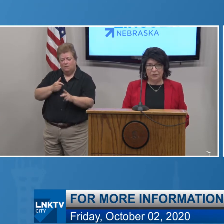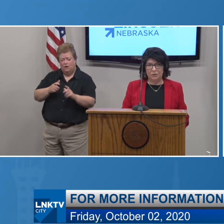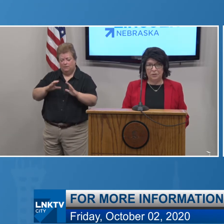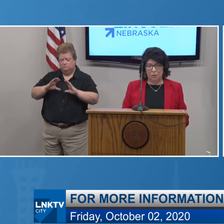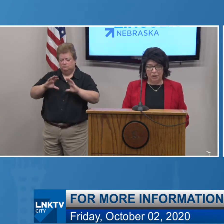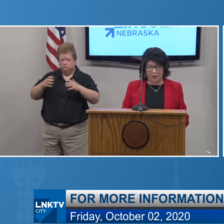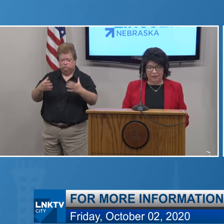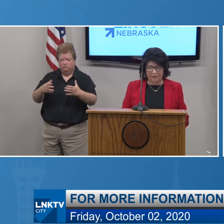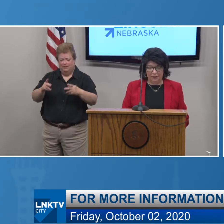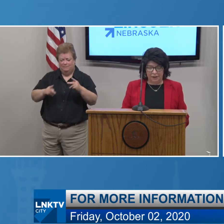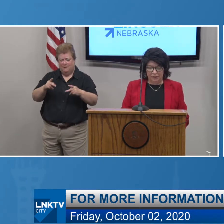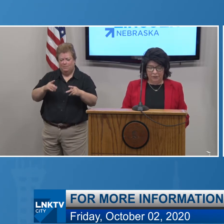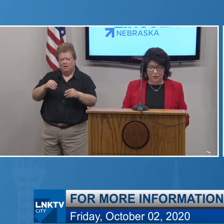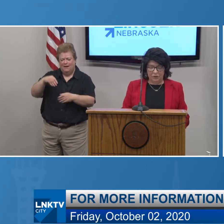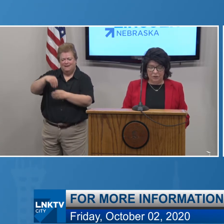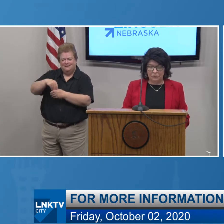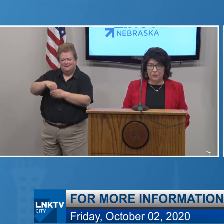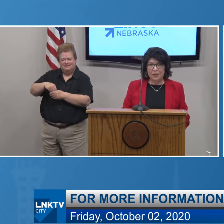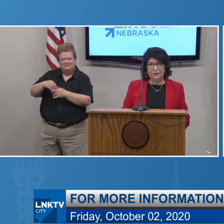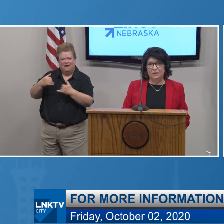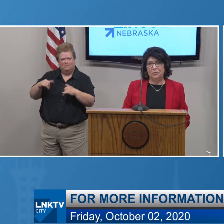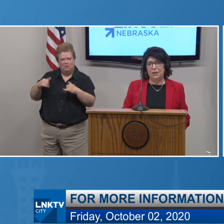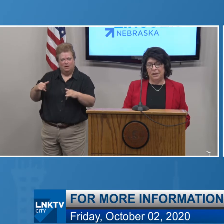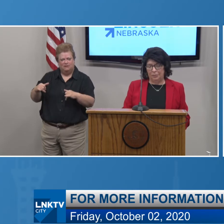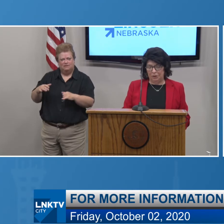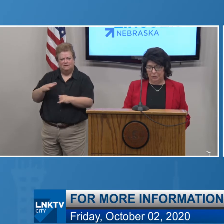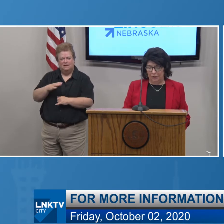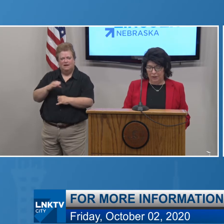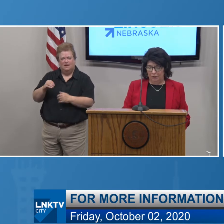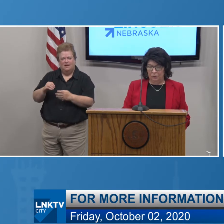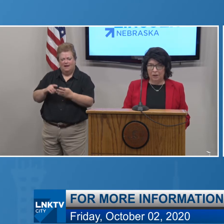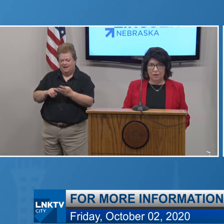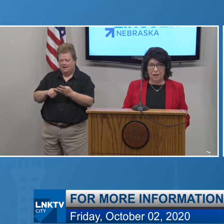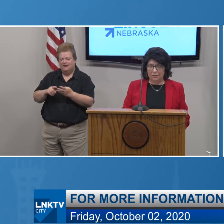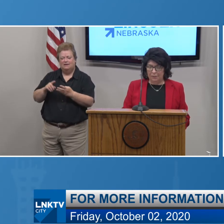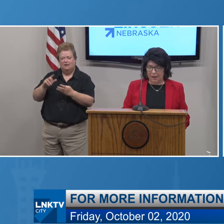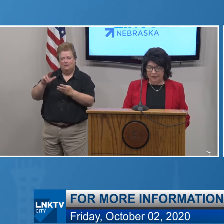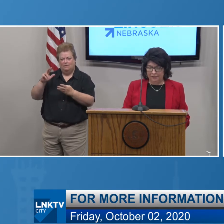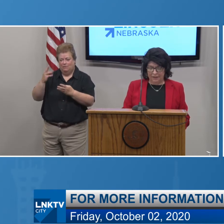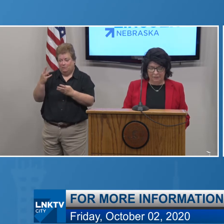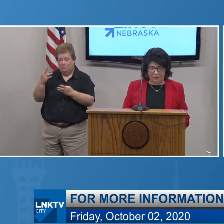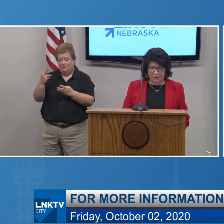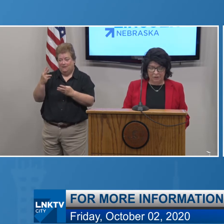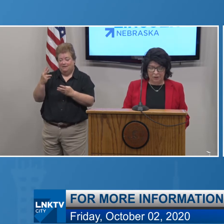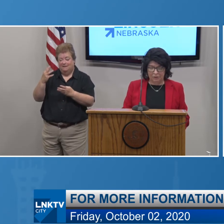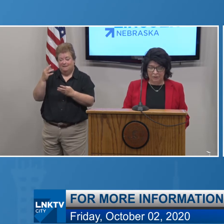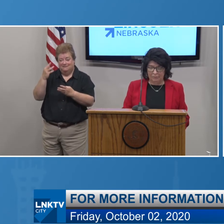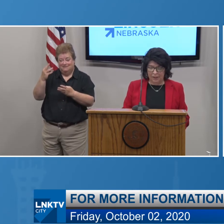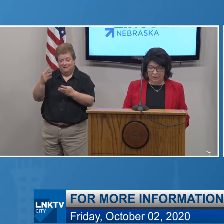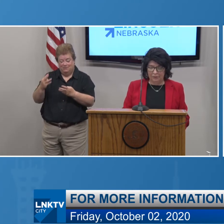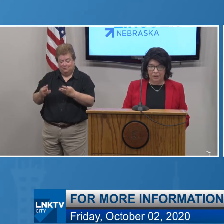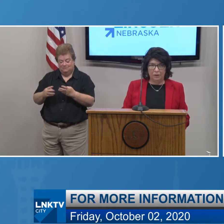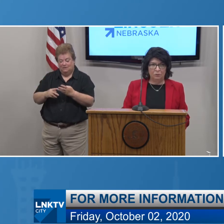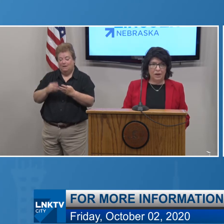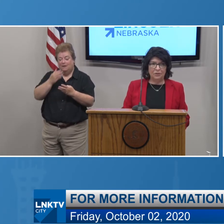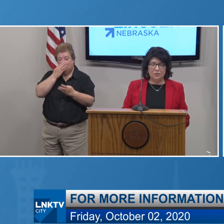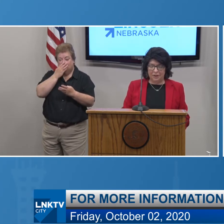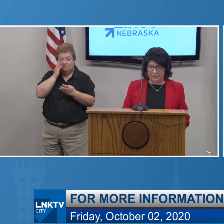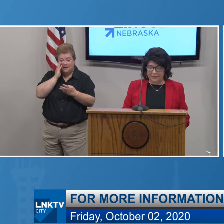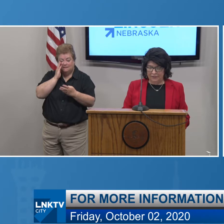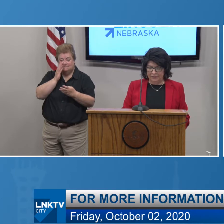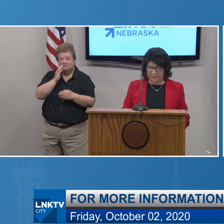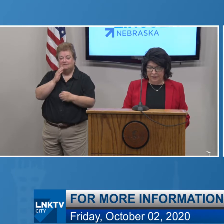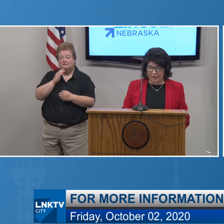and indoor parties. Third, don't forget the 3 W's. Wear a cloth mask covering your nose and mouth, watch